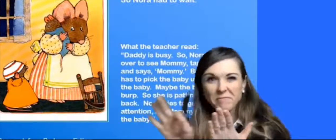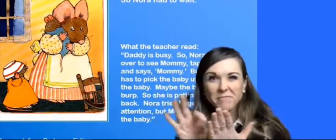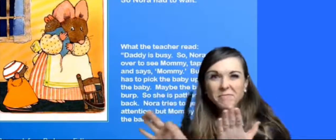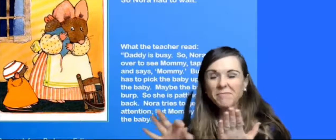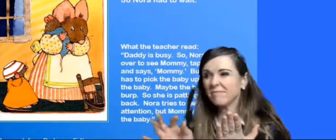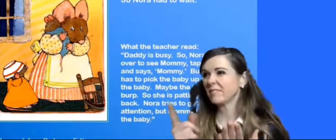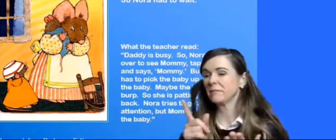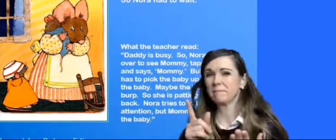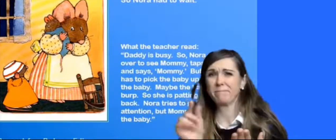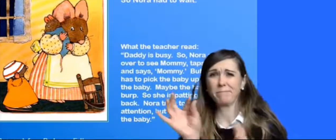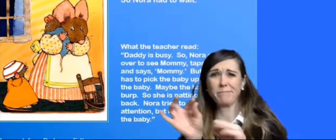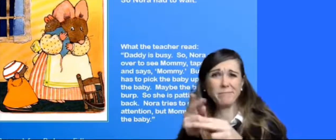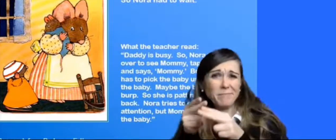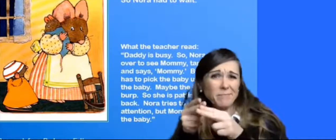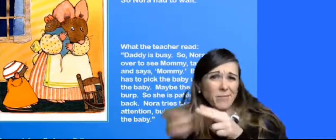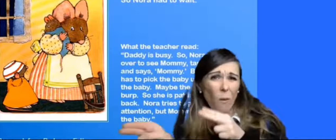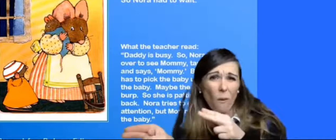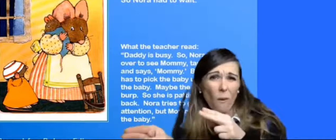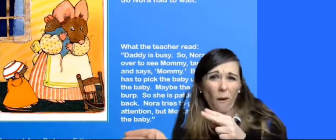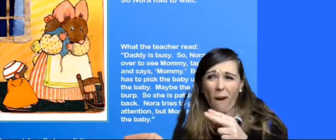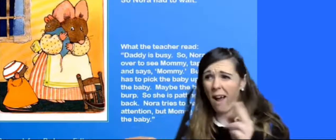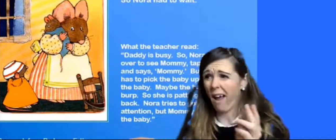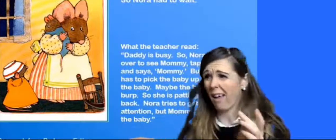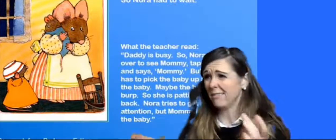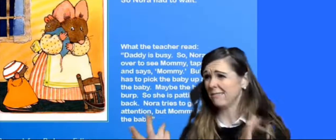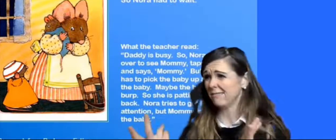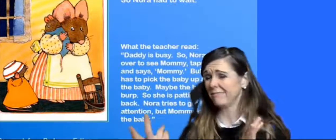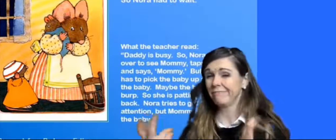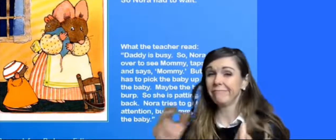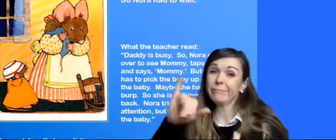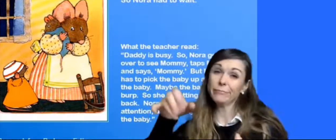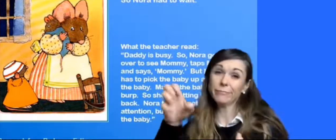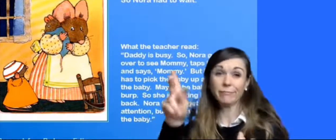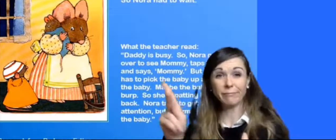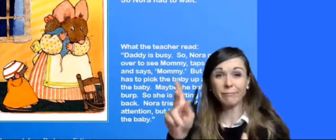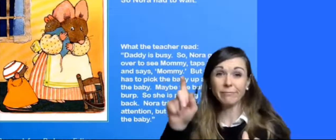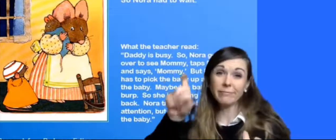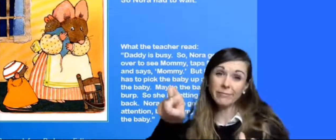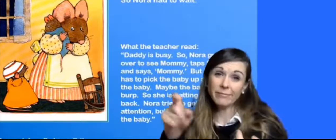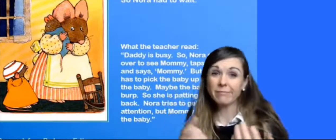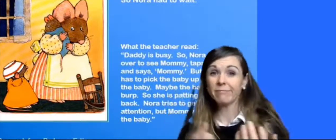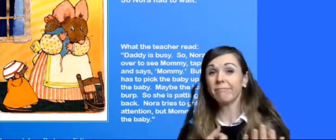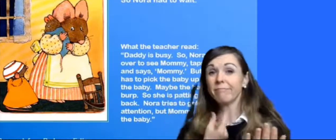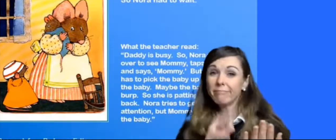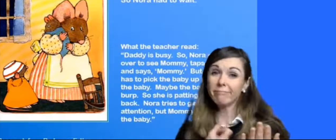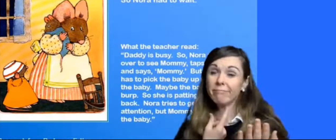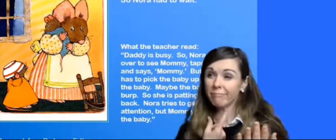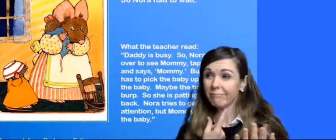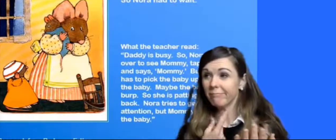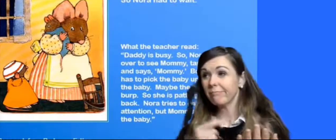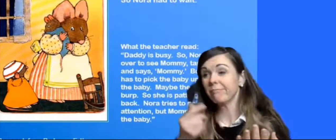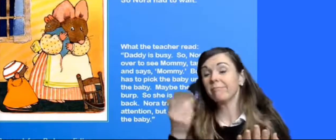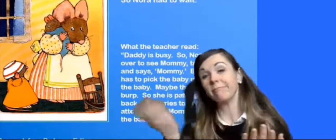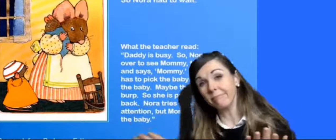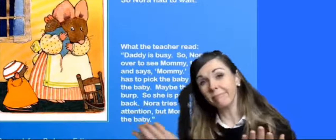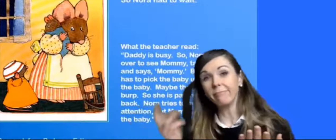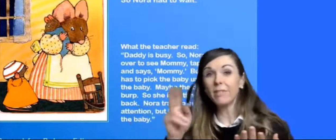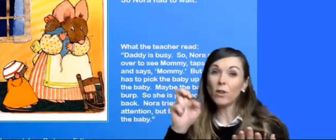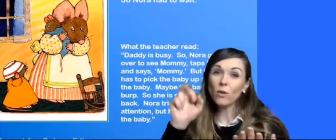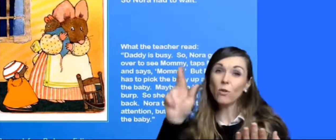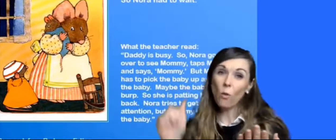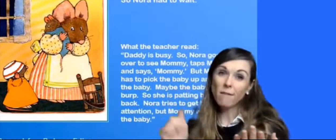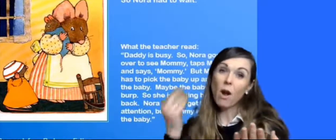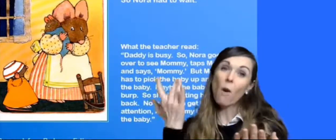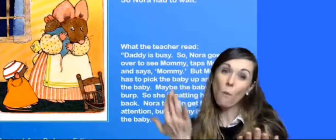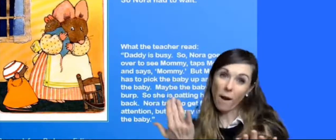So in the book itself, that original sentence is so short. Just 2 sentences. Jack